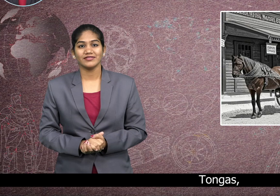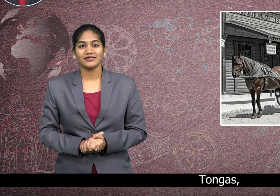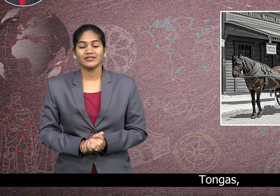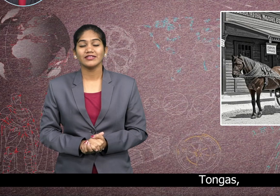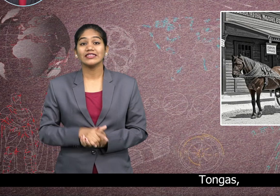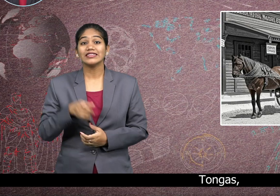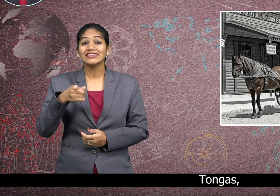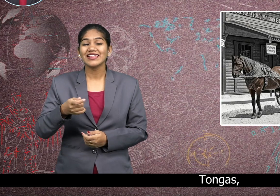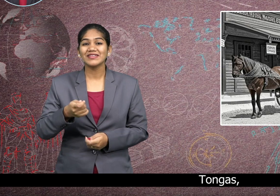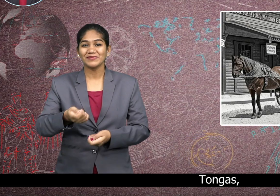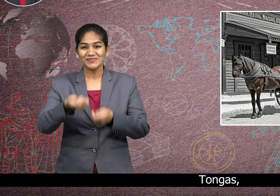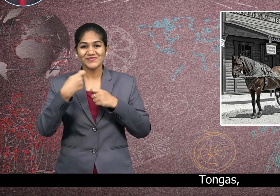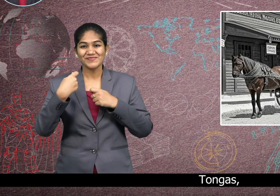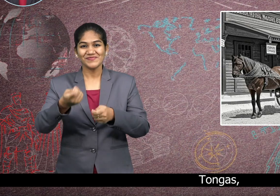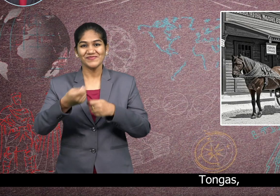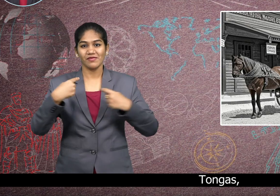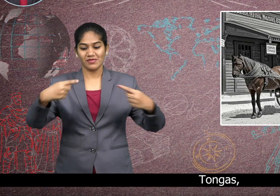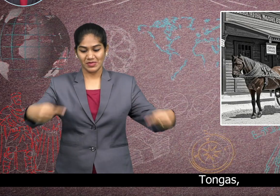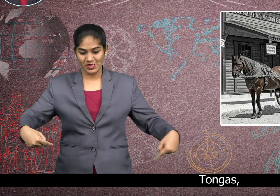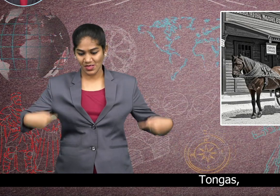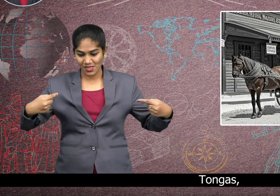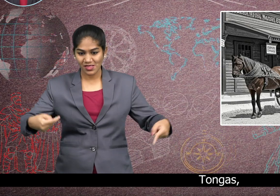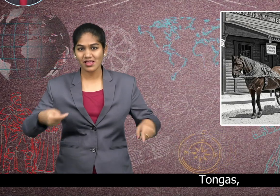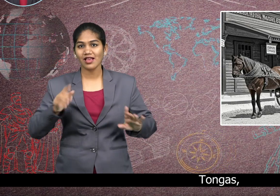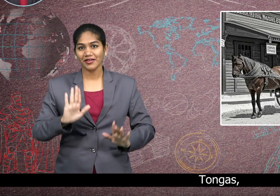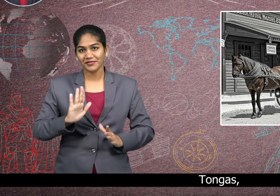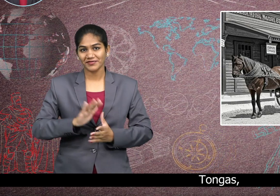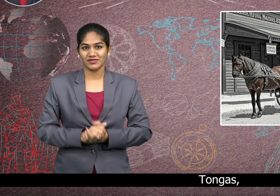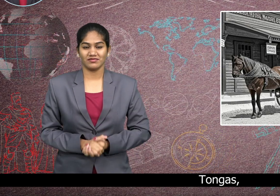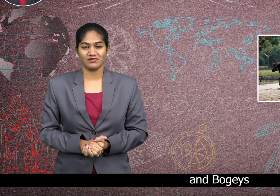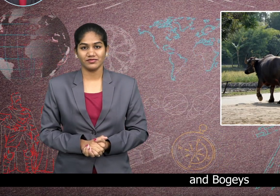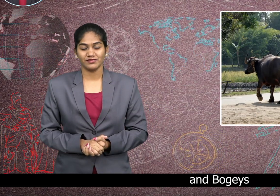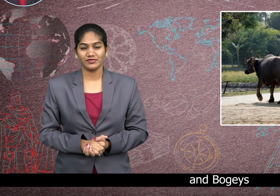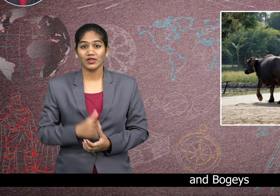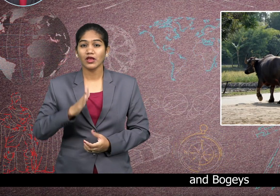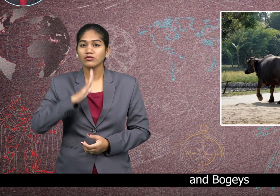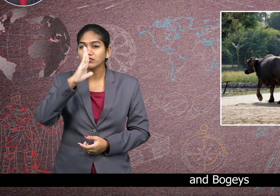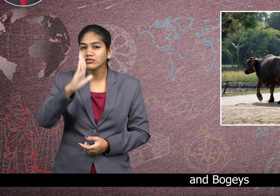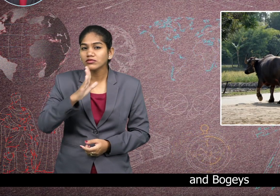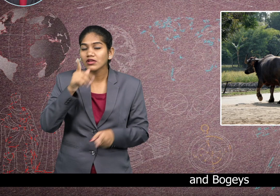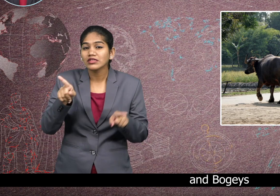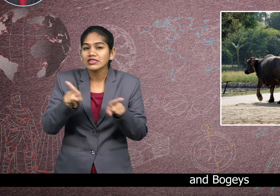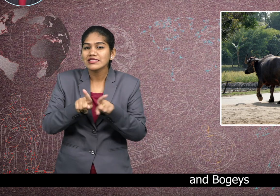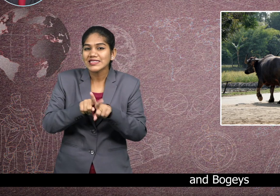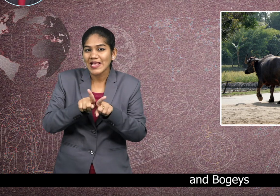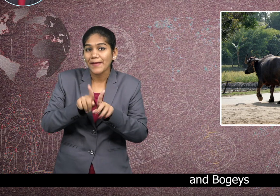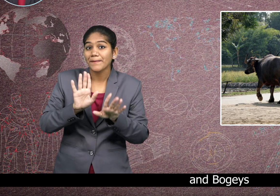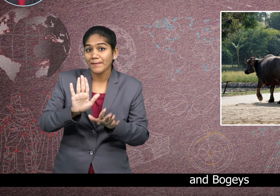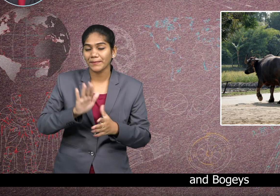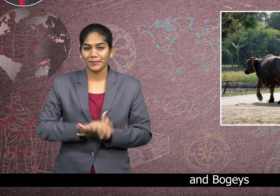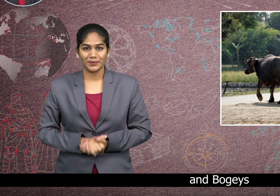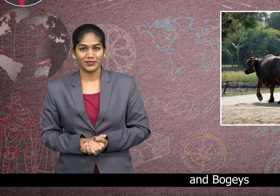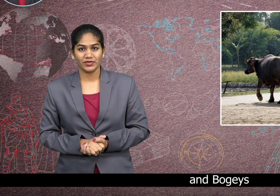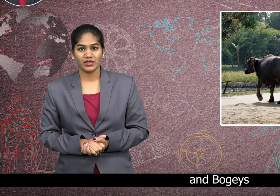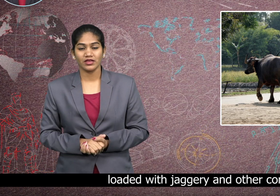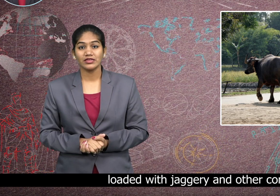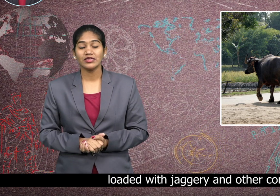tongas and bogies, loaded